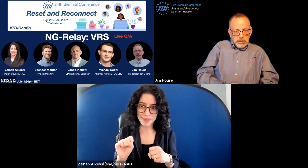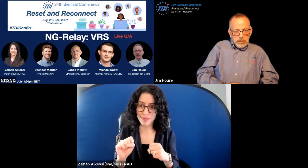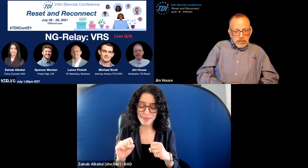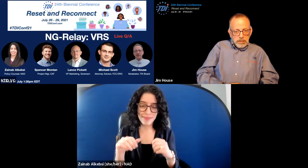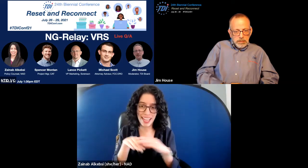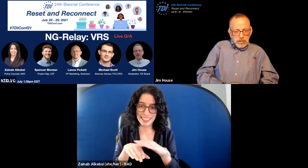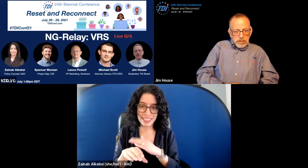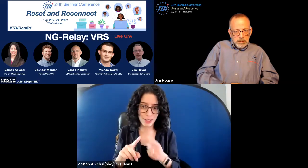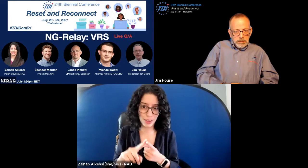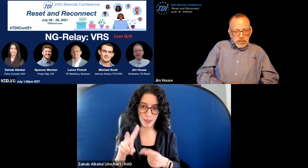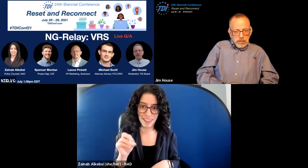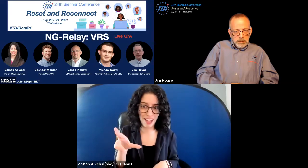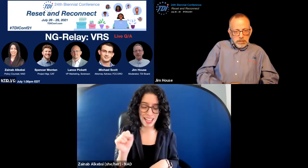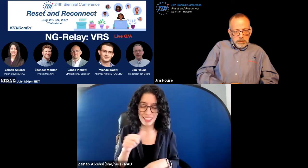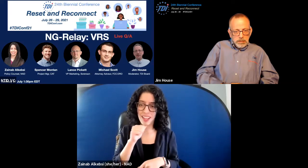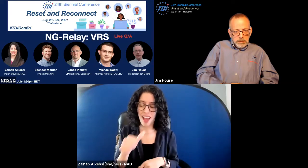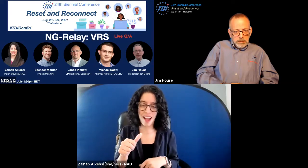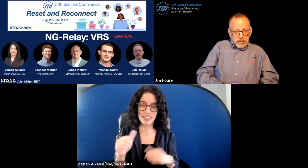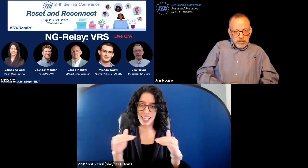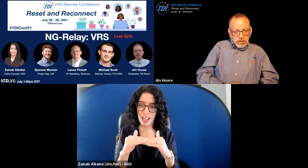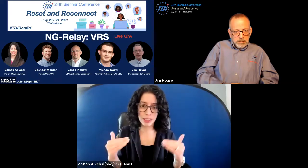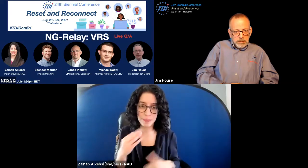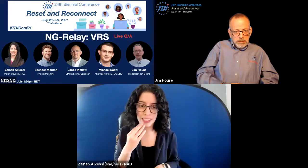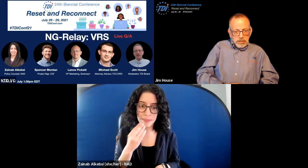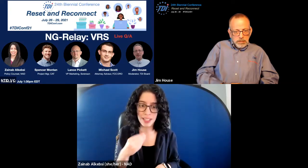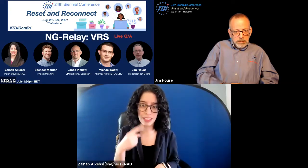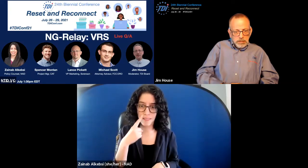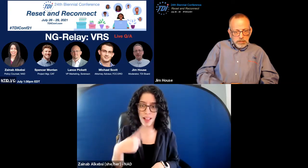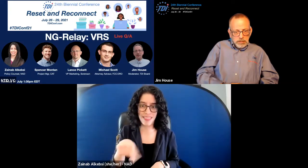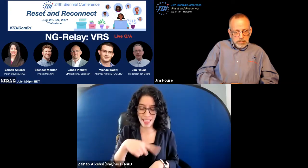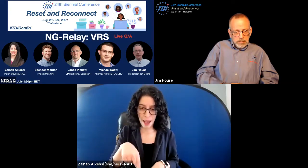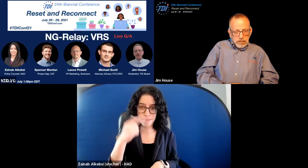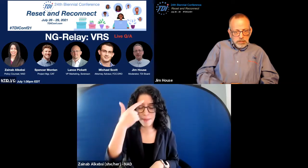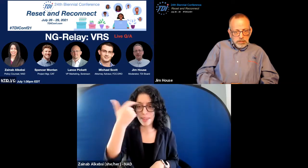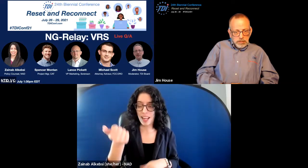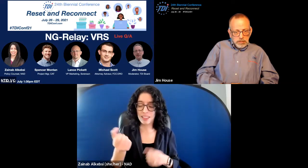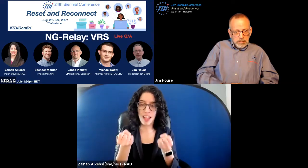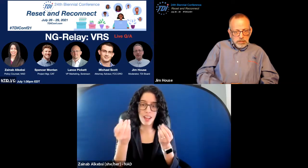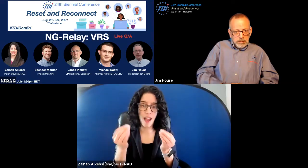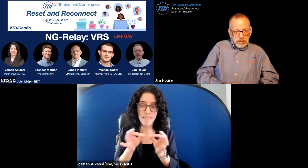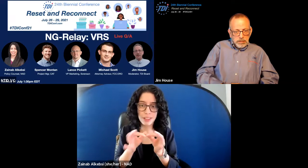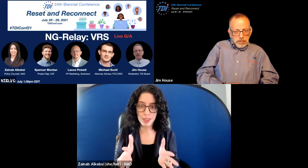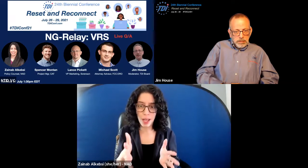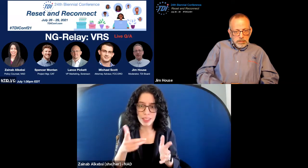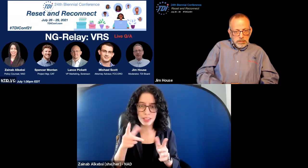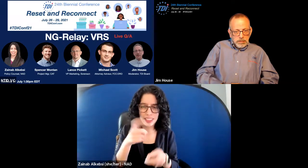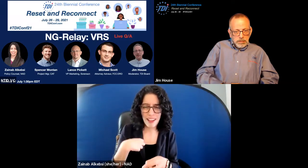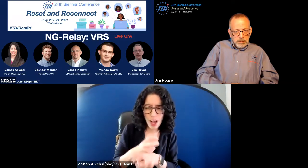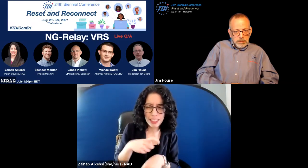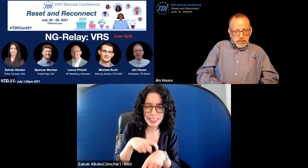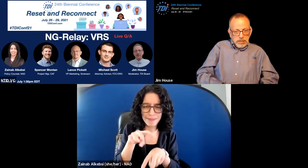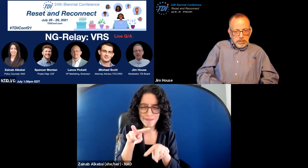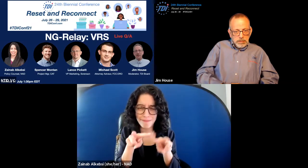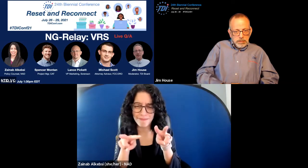not have communication equity at all in VRS. They don't have the same experience. A lot of